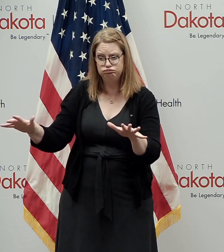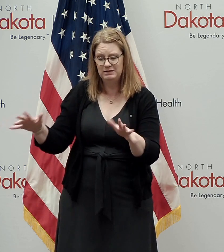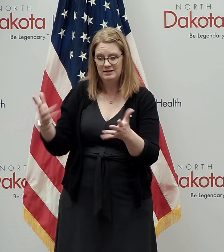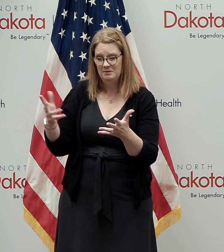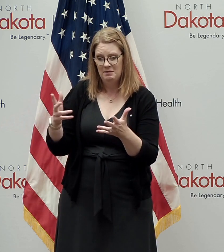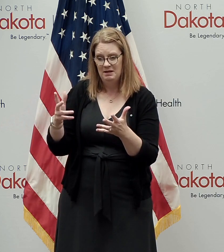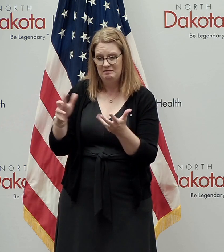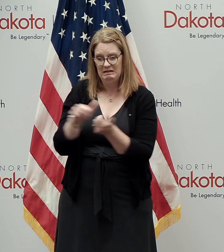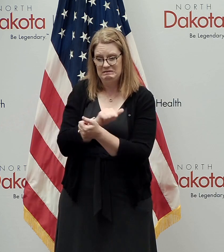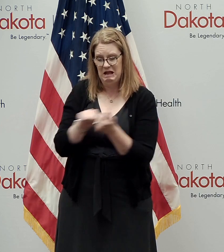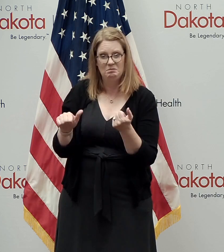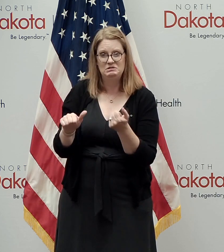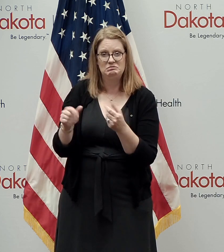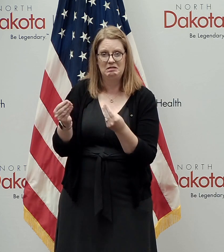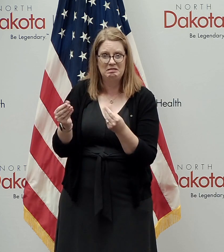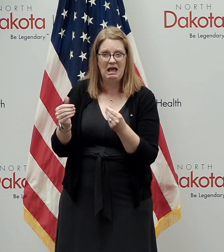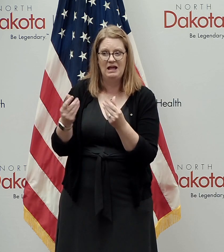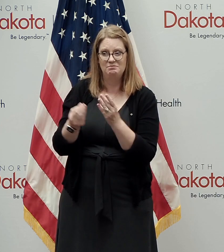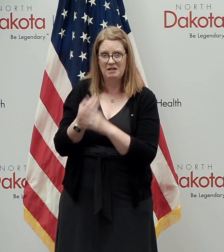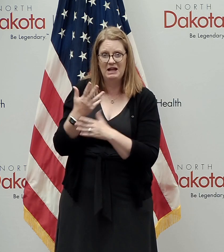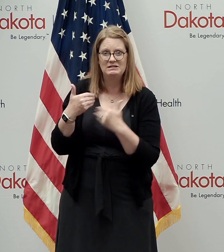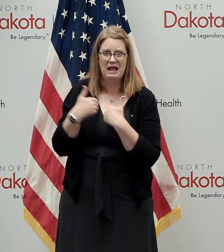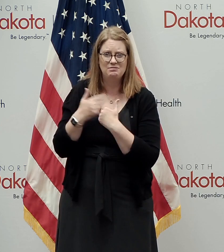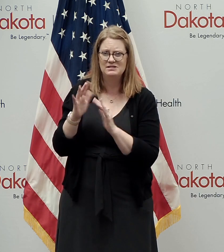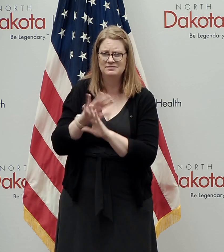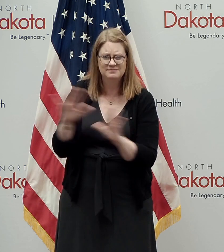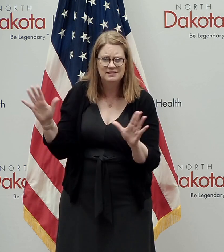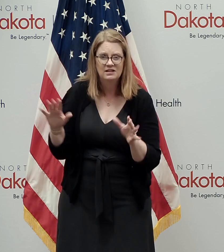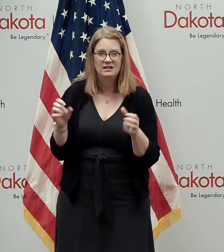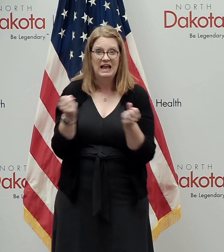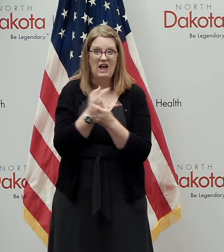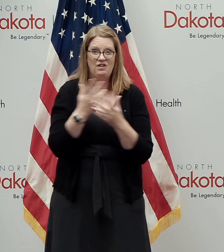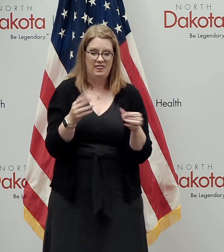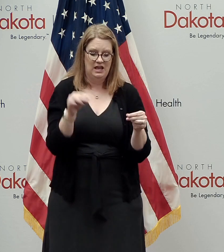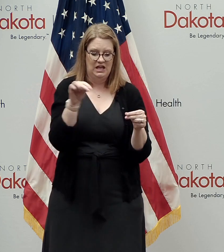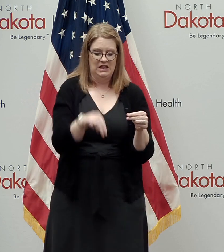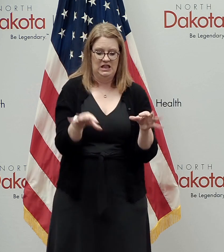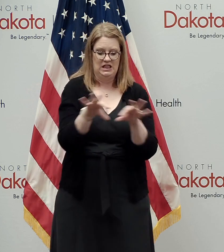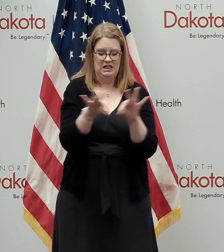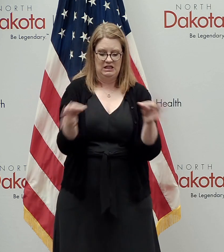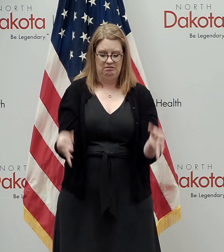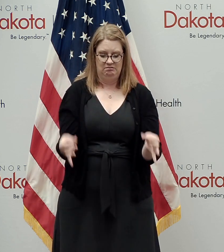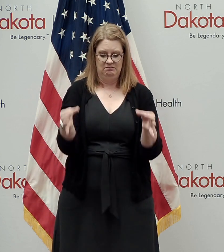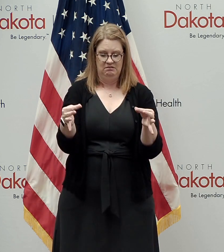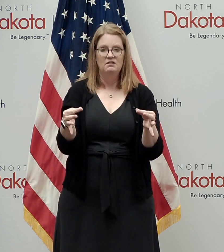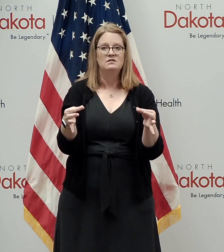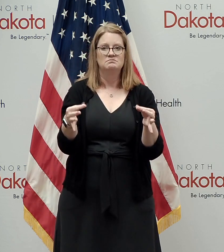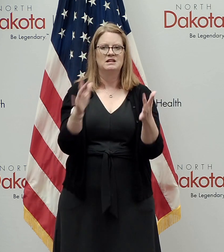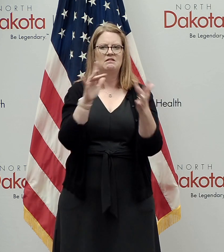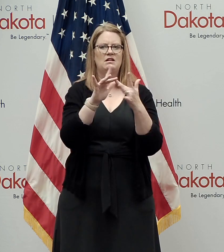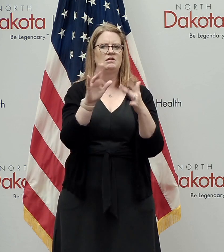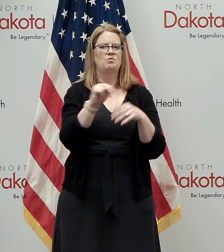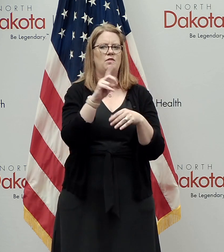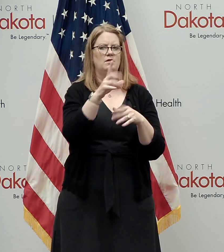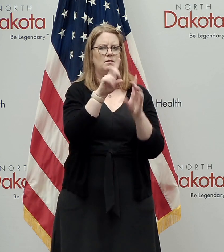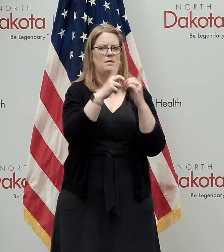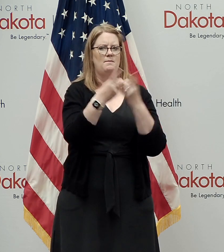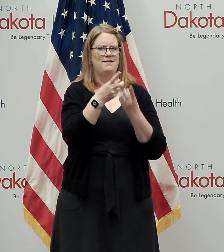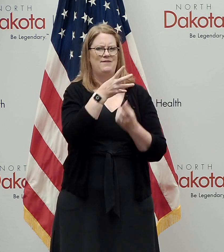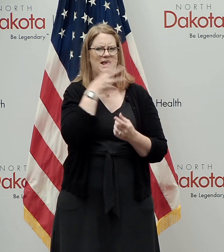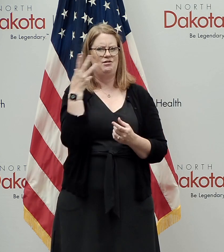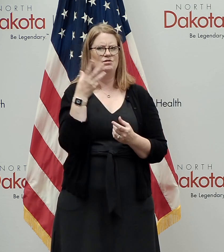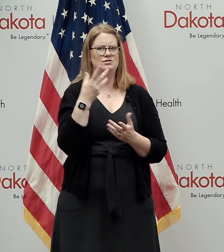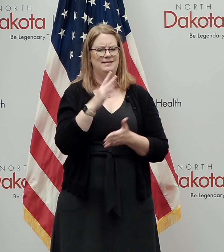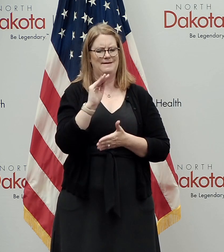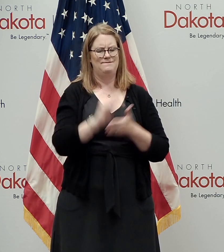to plants or livestock. Instead, keep the seeds and the packaging and the mailing label and contact the North Dakota Department of Agriculture to fill out a